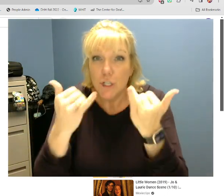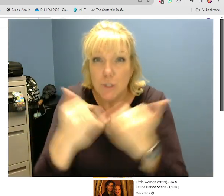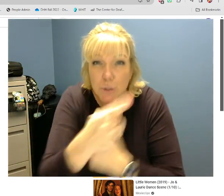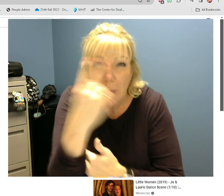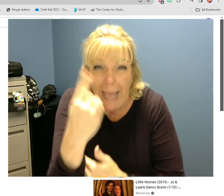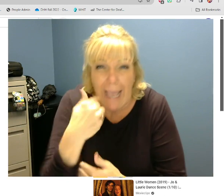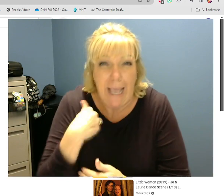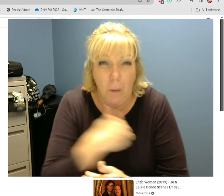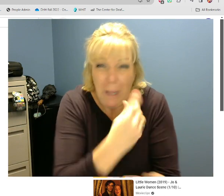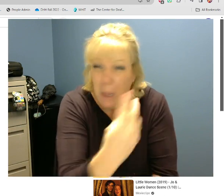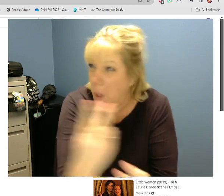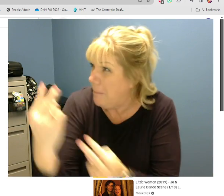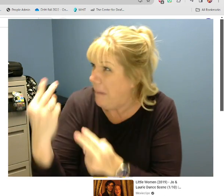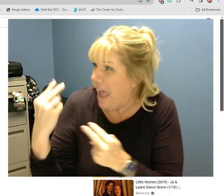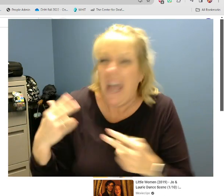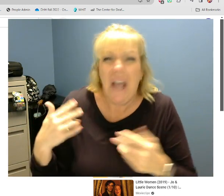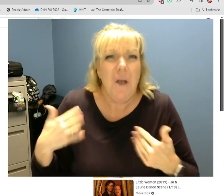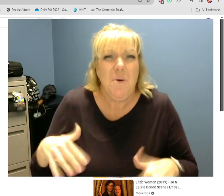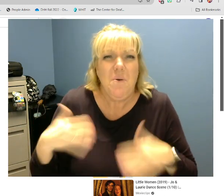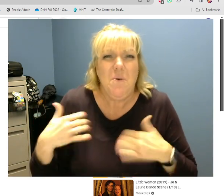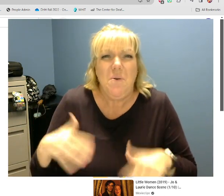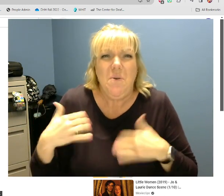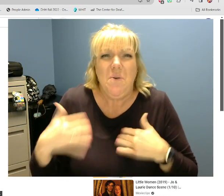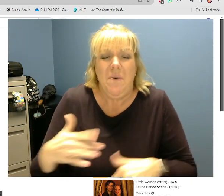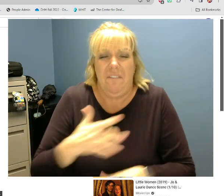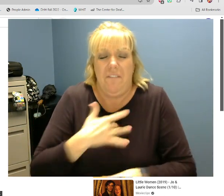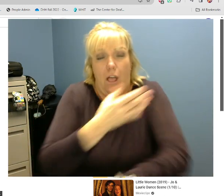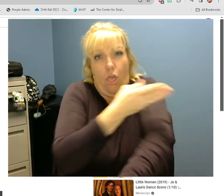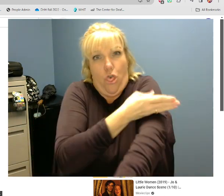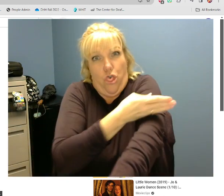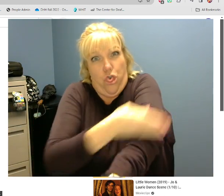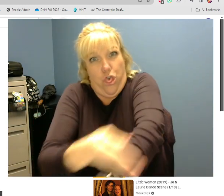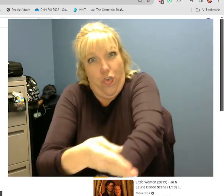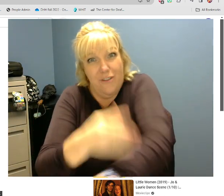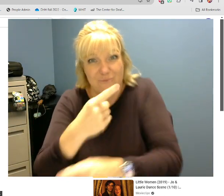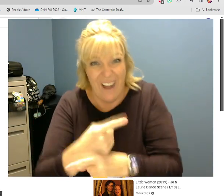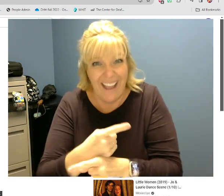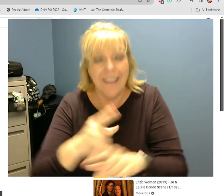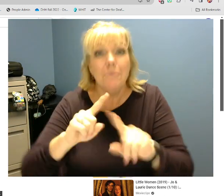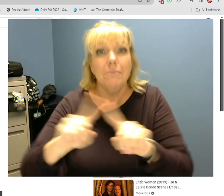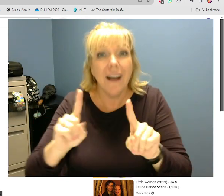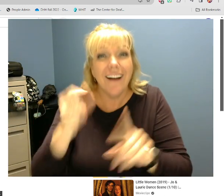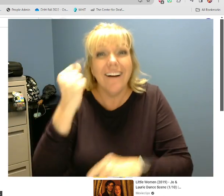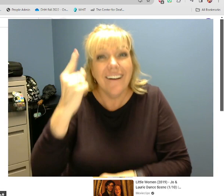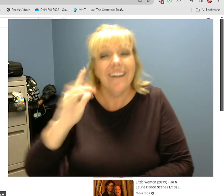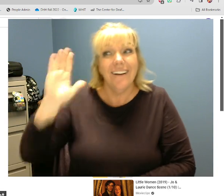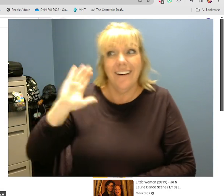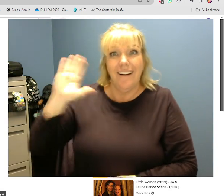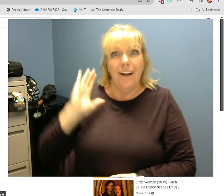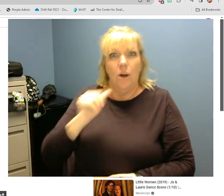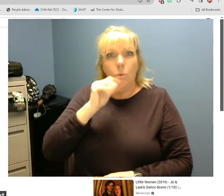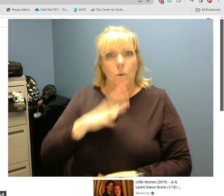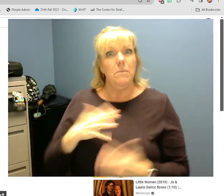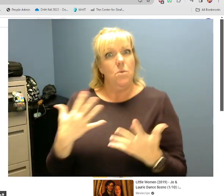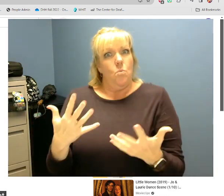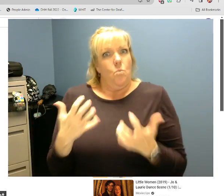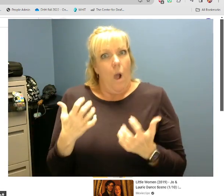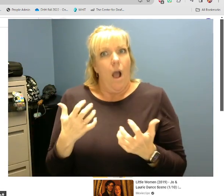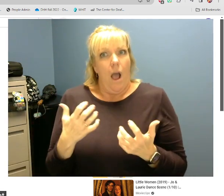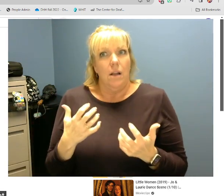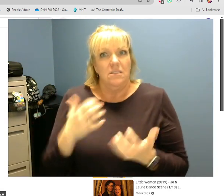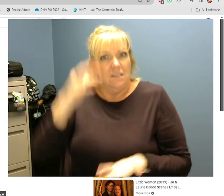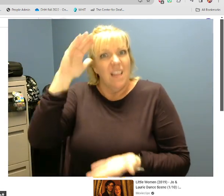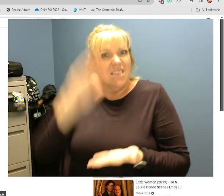huge victory at the time for most women in the women's rights movement, because this is something they had worked towards, right? And looked at that